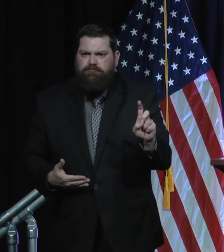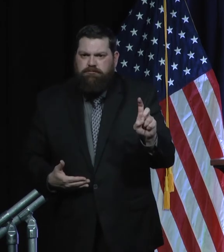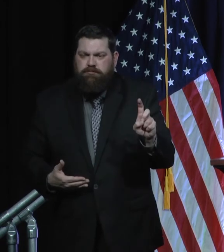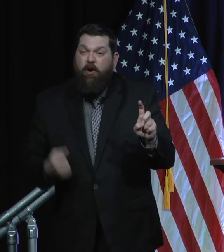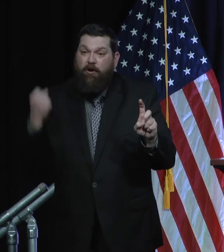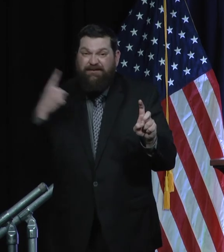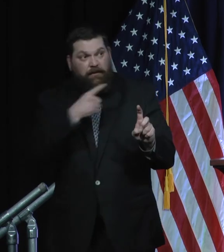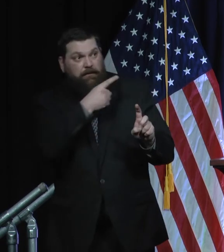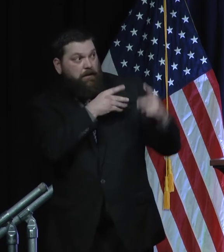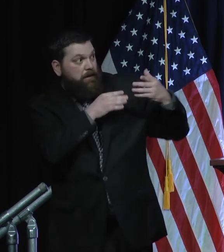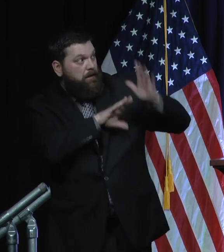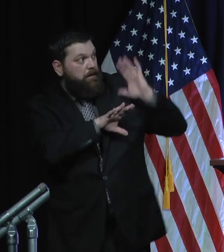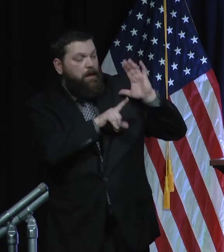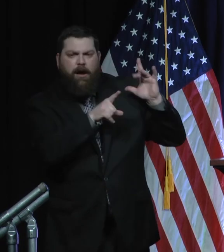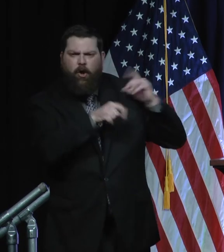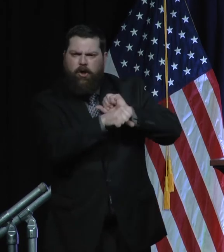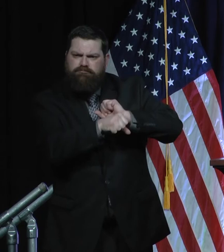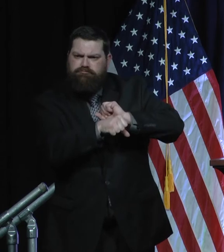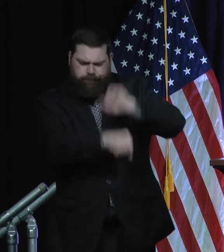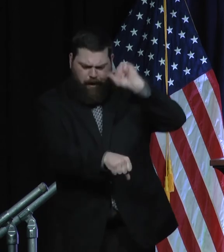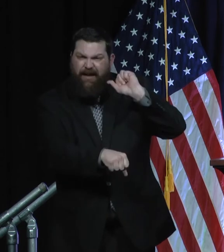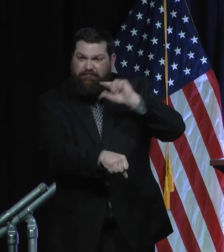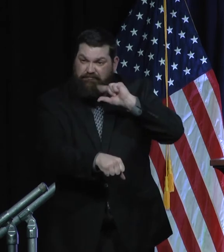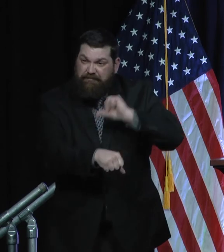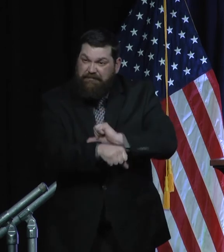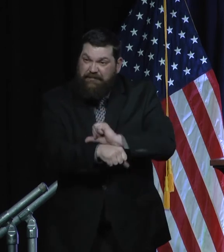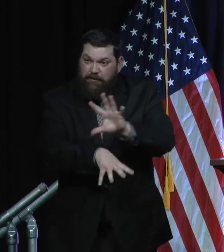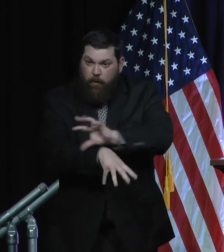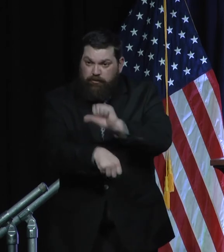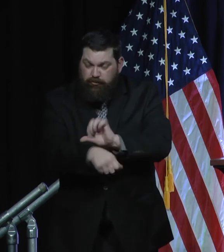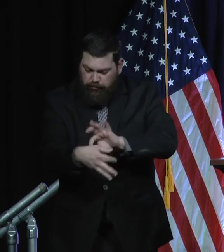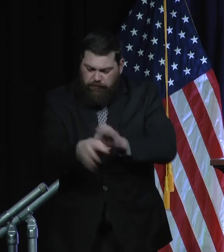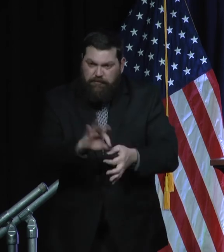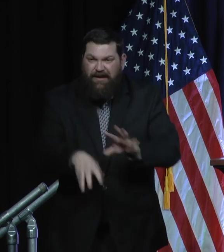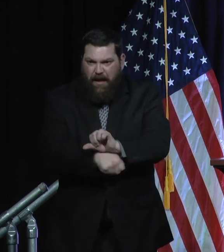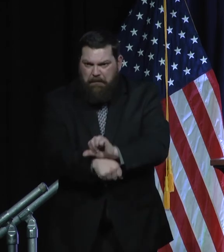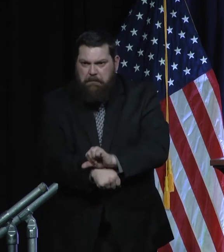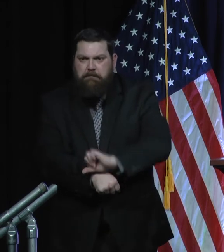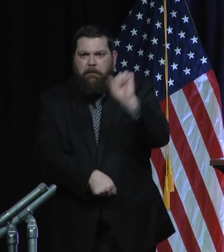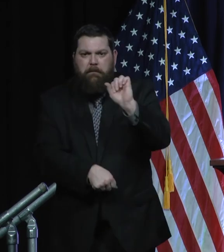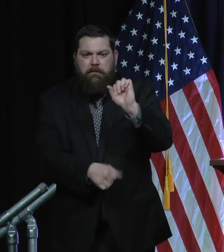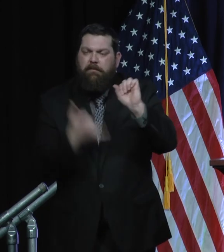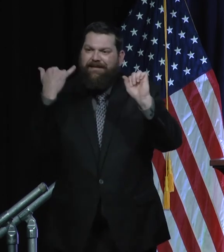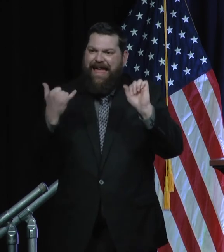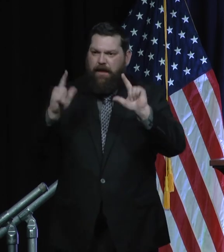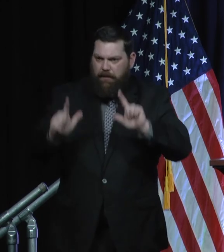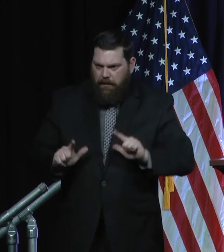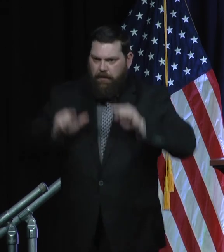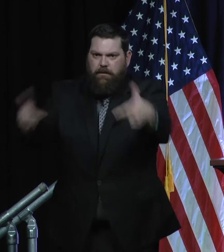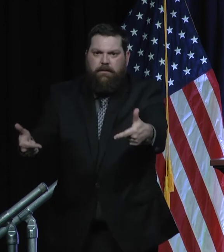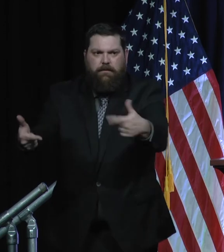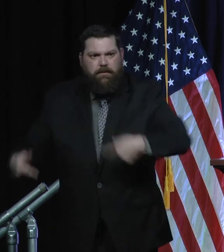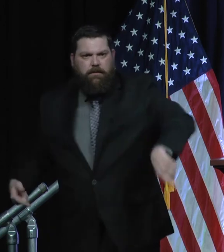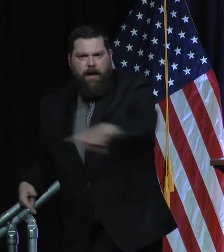break those chains, those physical chains. And now it is our turn to be in that seat, to see what are